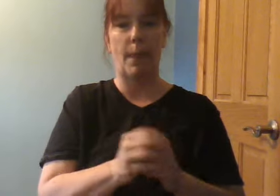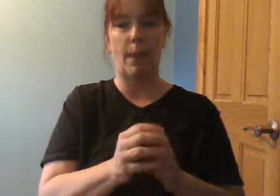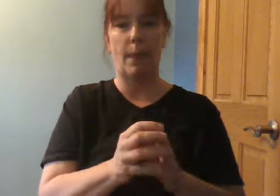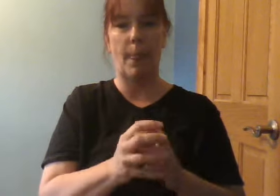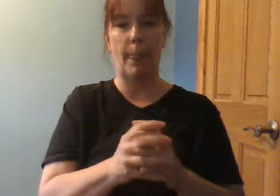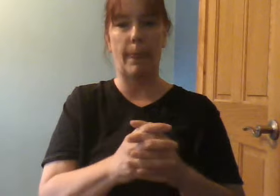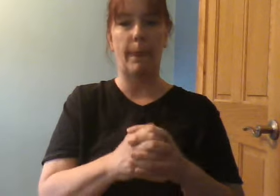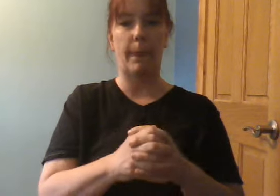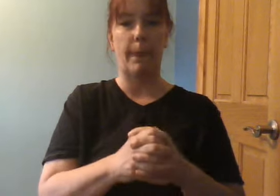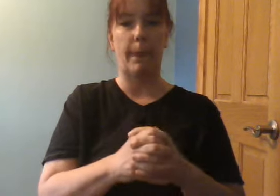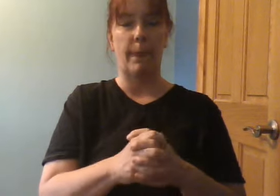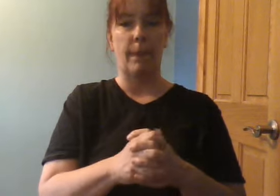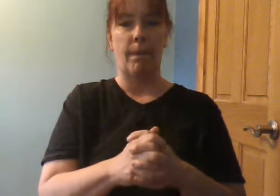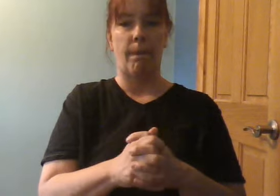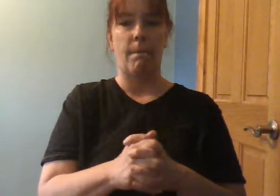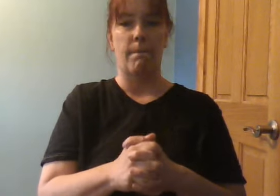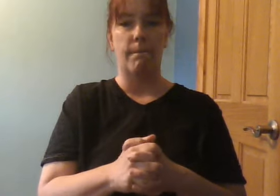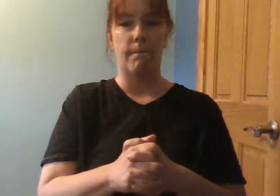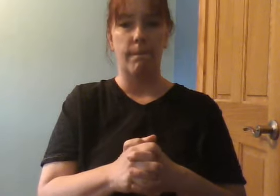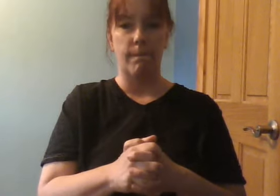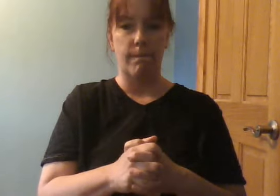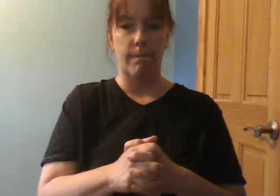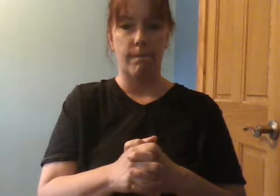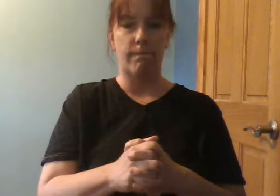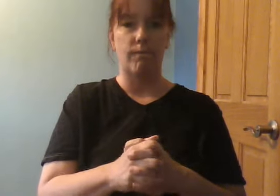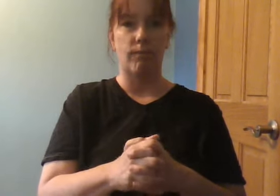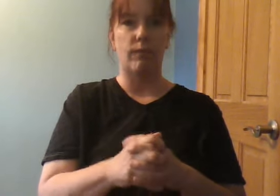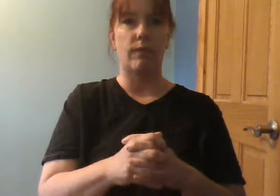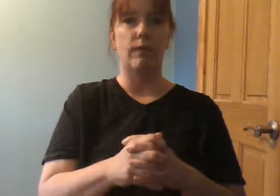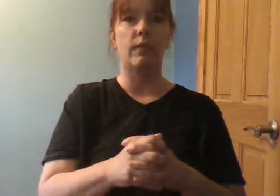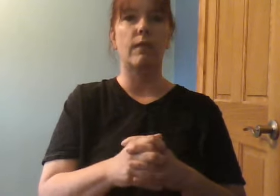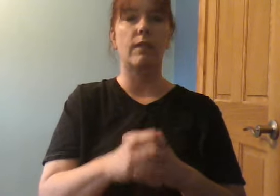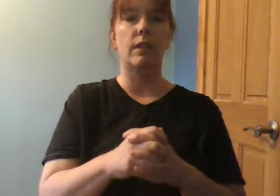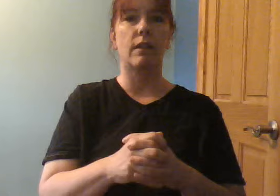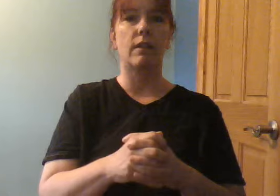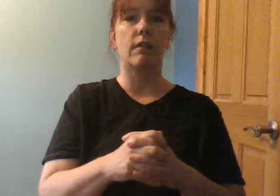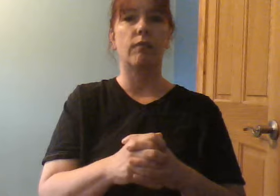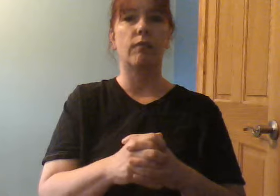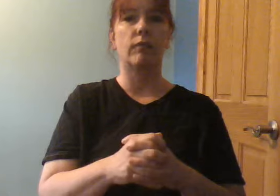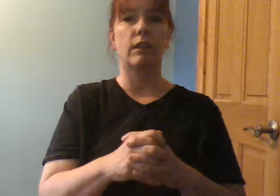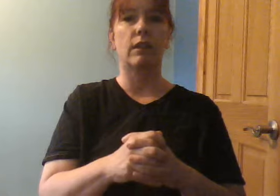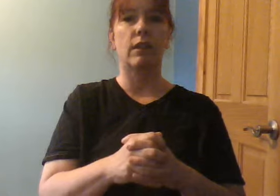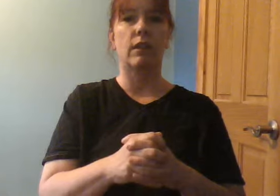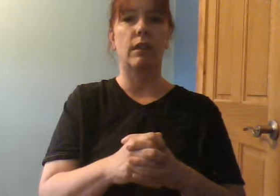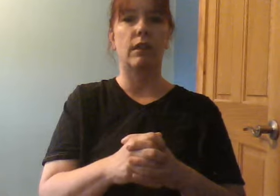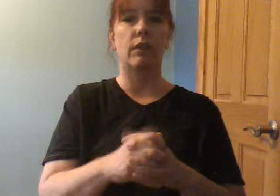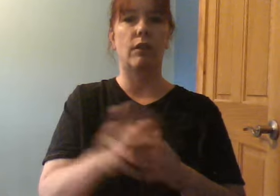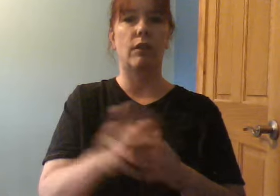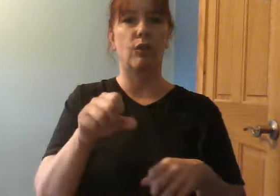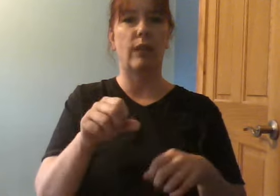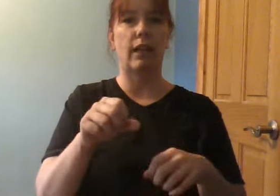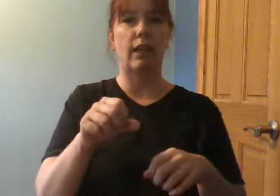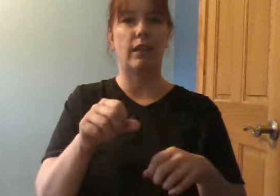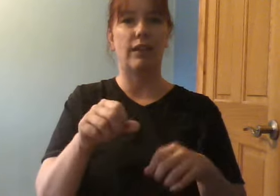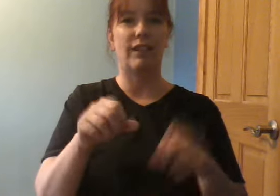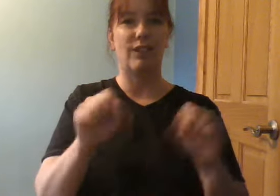the wireless festival in Hyde Park. You can see the person's walking in with their VIP band. It's just being checked by the Nokia phone that's reading the band. I'm only putting those up to show